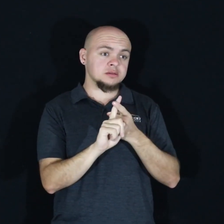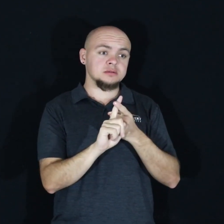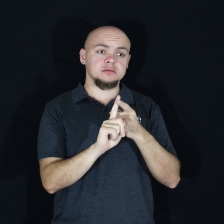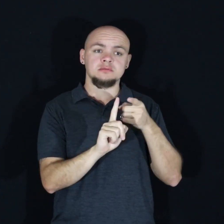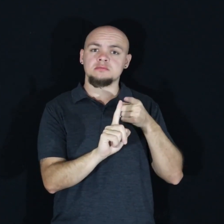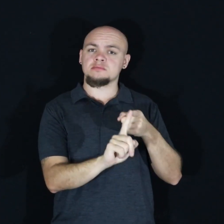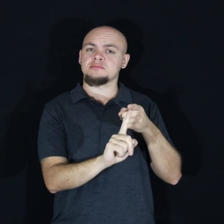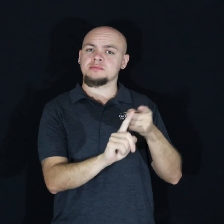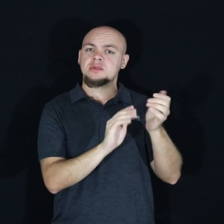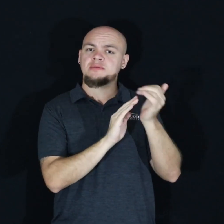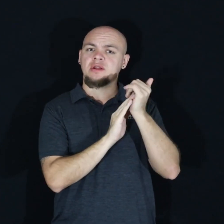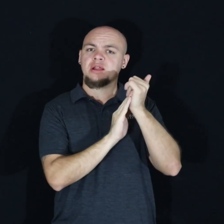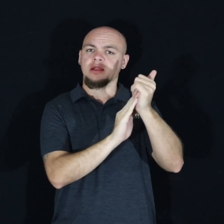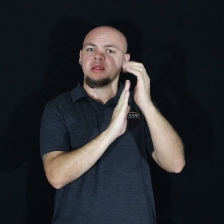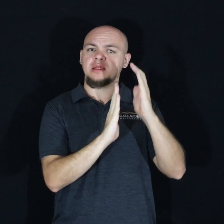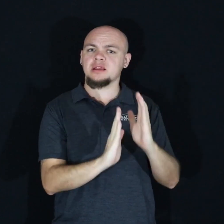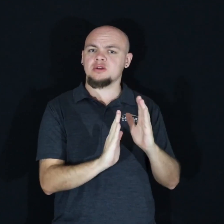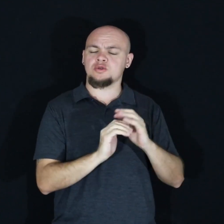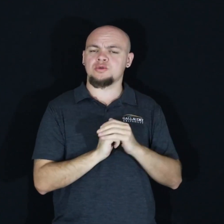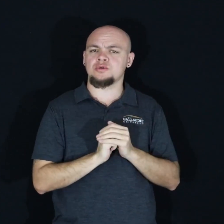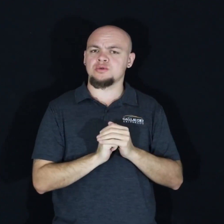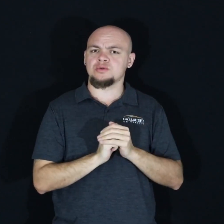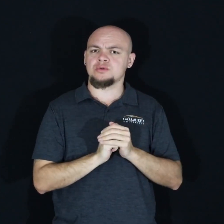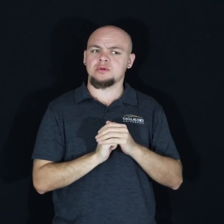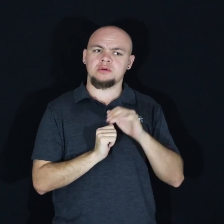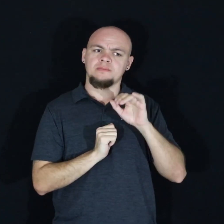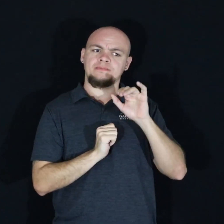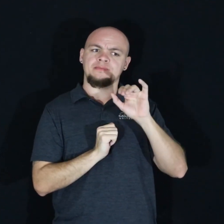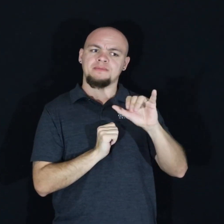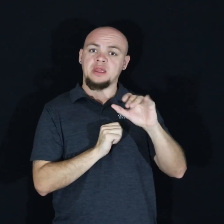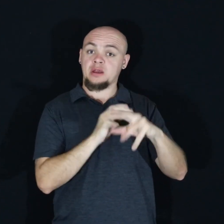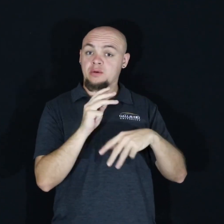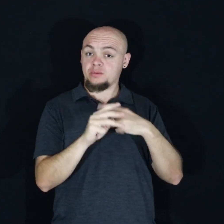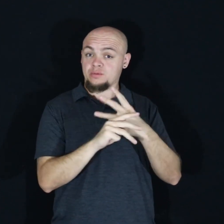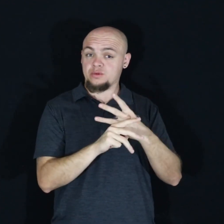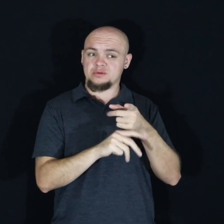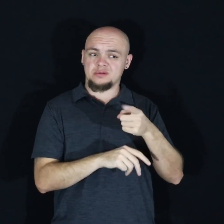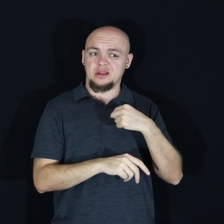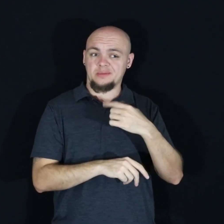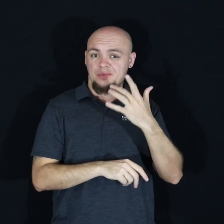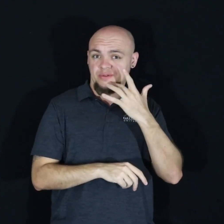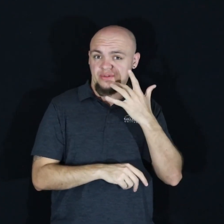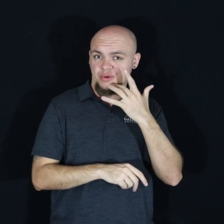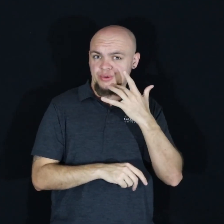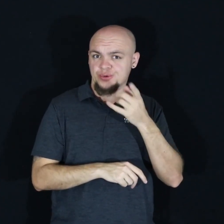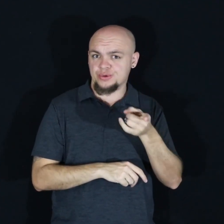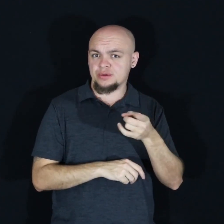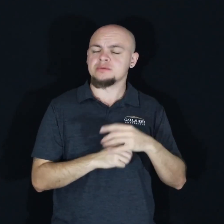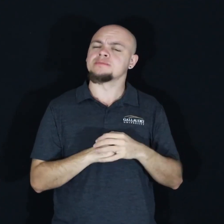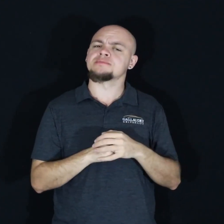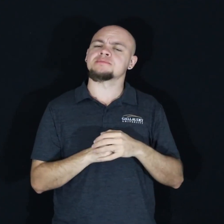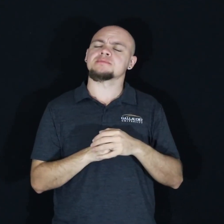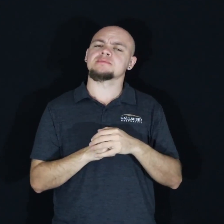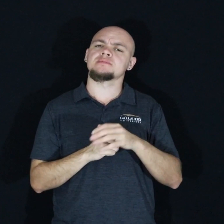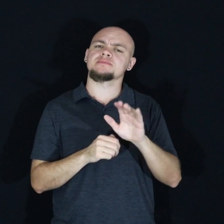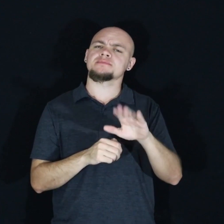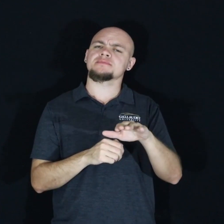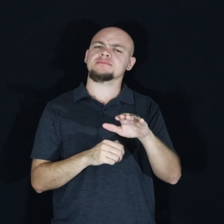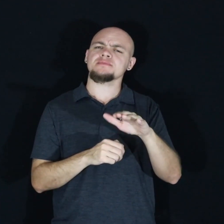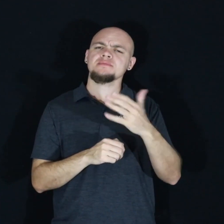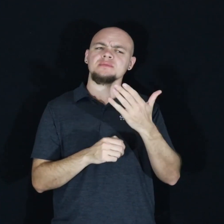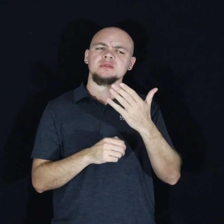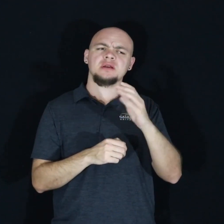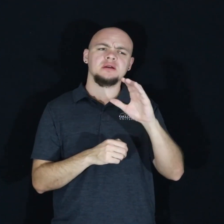leader. Like that's kind of the world I'd rather raise my kids in. Why is there so much force,